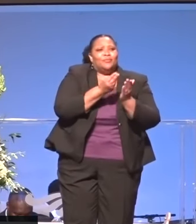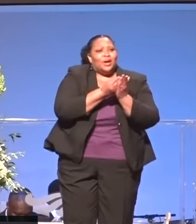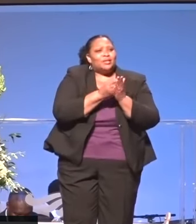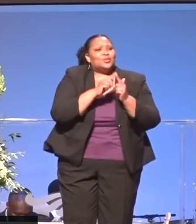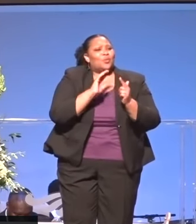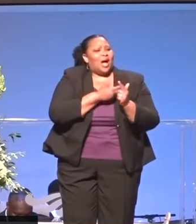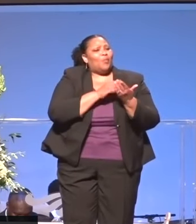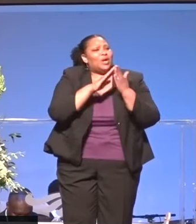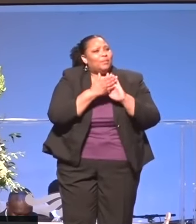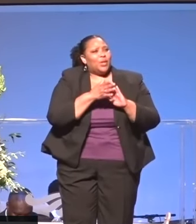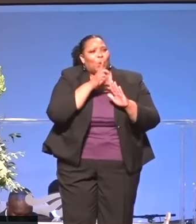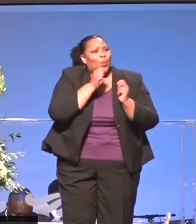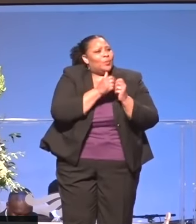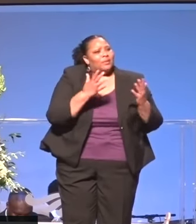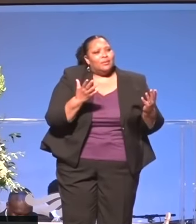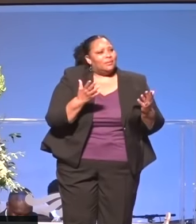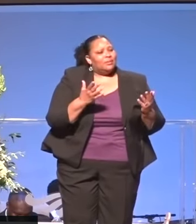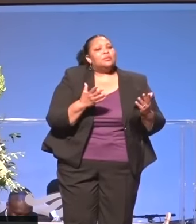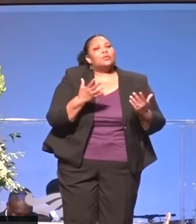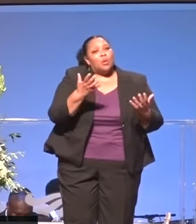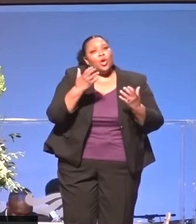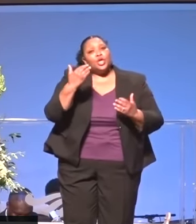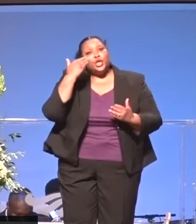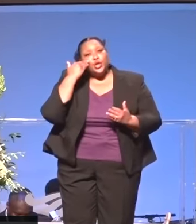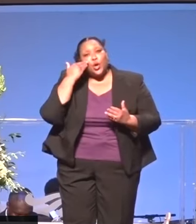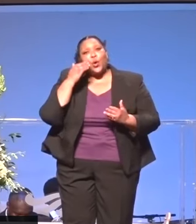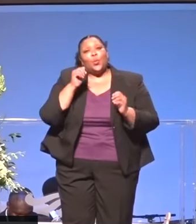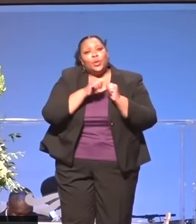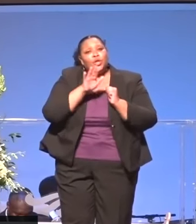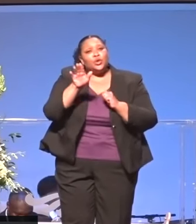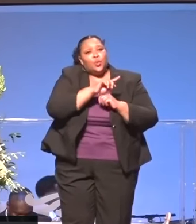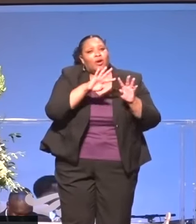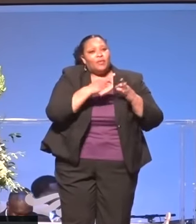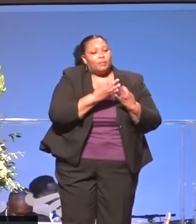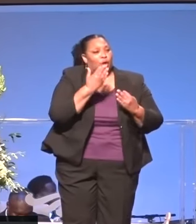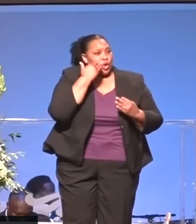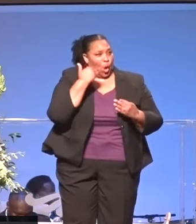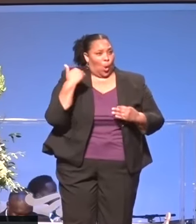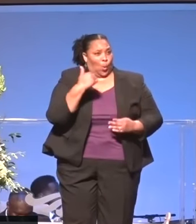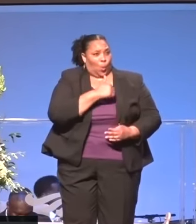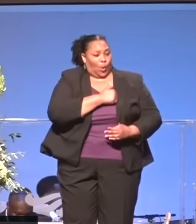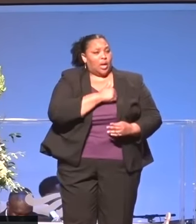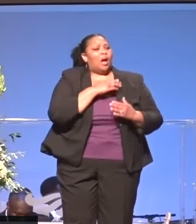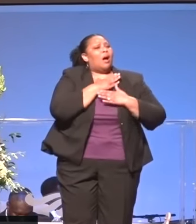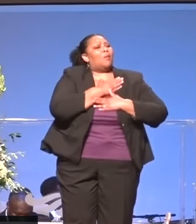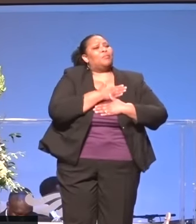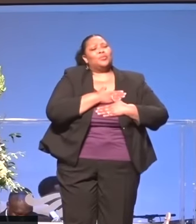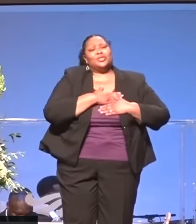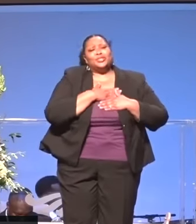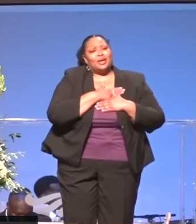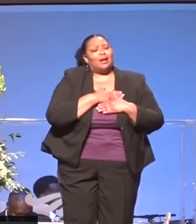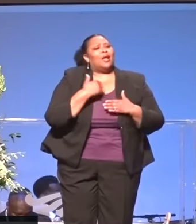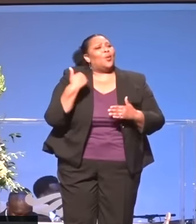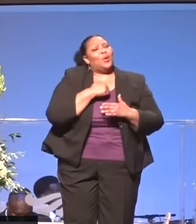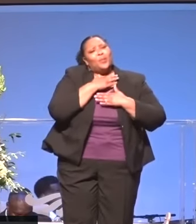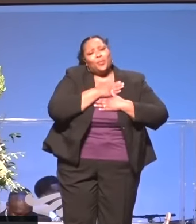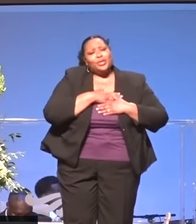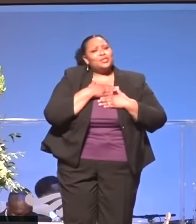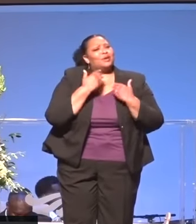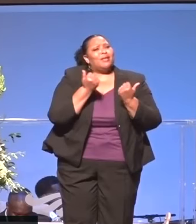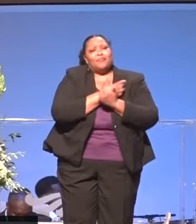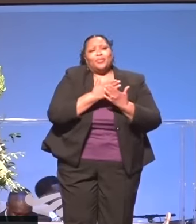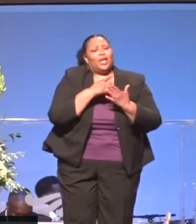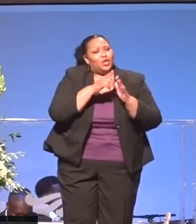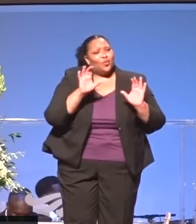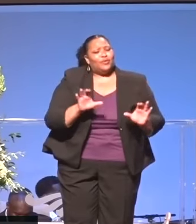in our communities. And so I want you to know in this family to know that we appreciate we appreciate